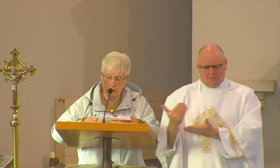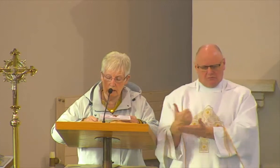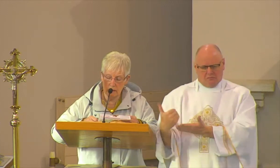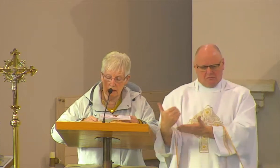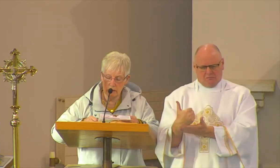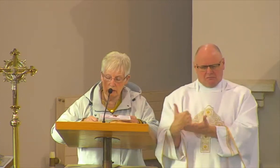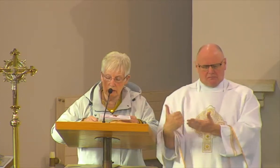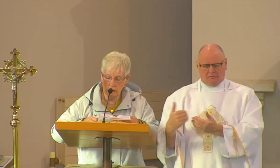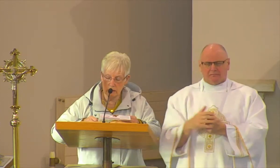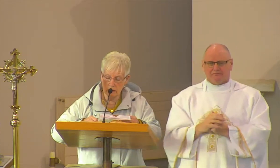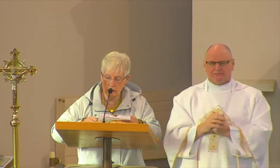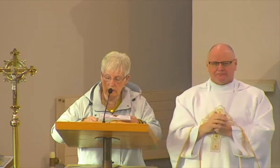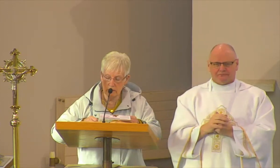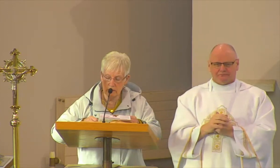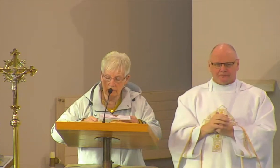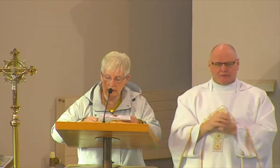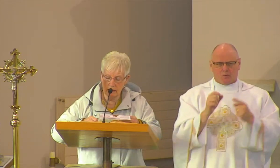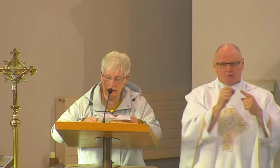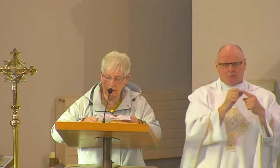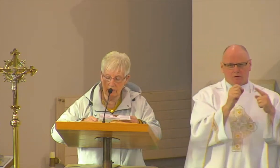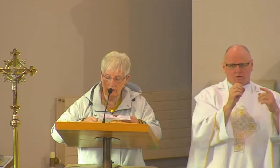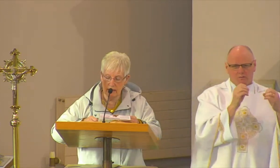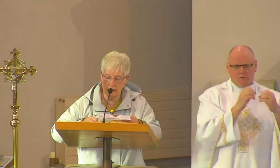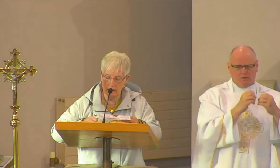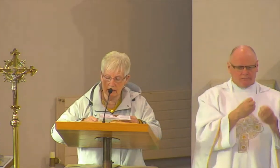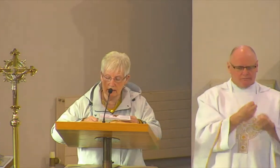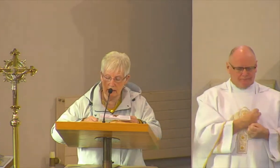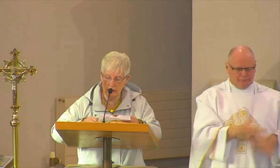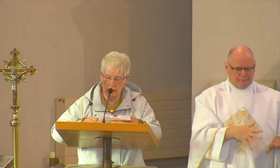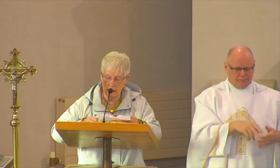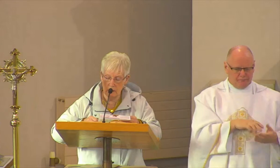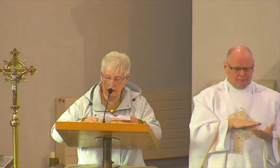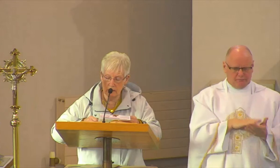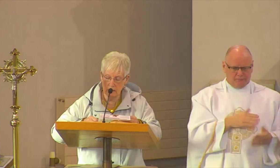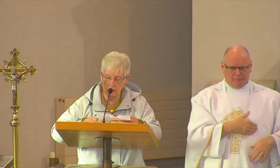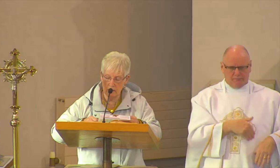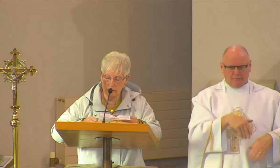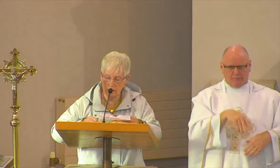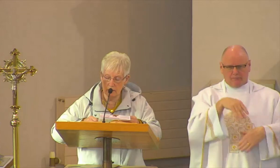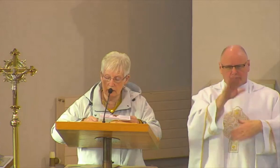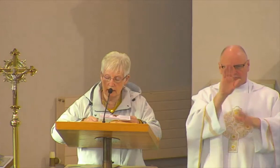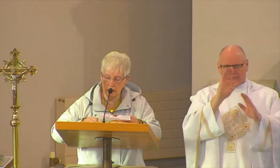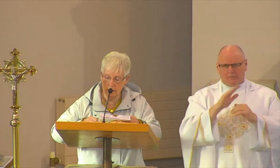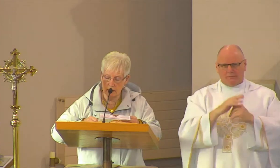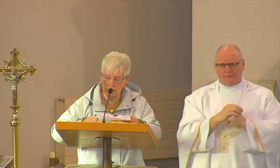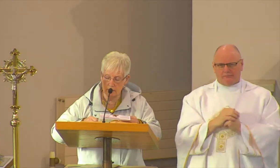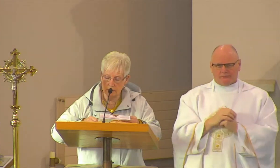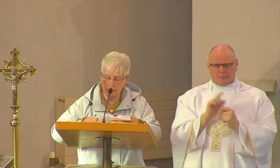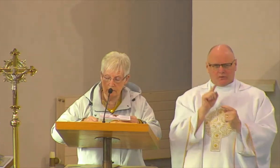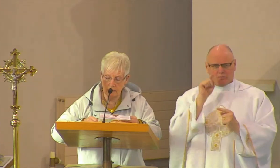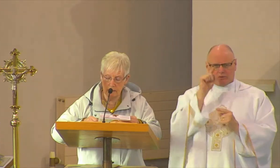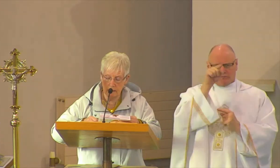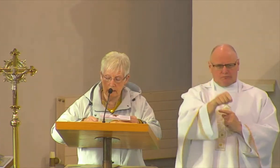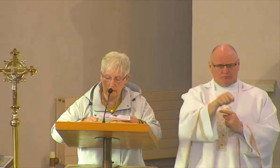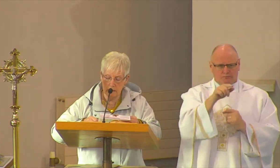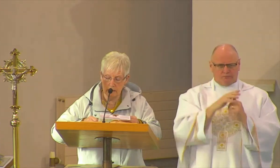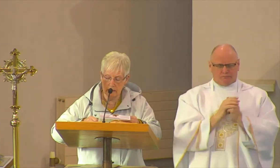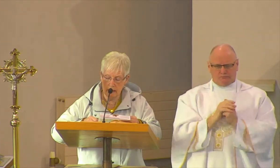they shook the dust from their feet in defiance and went off to Iconium. But the